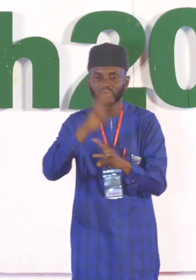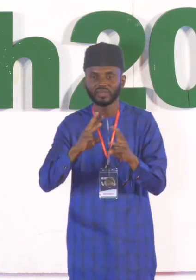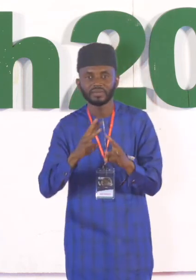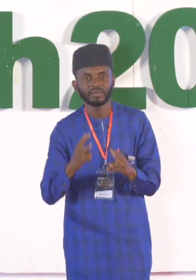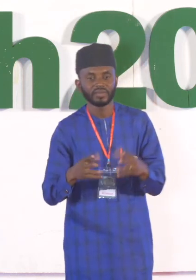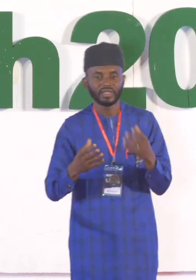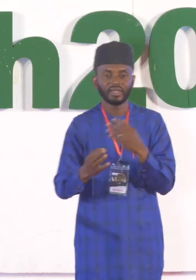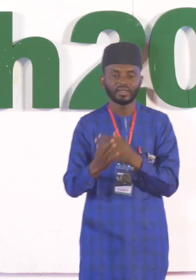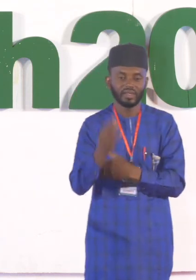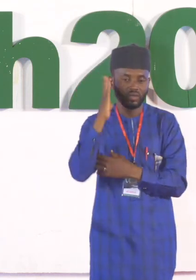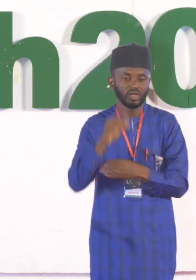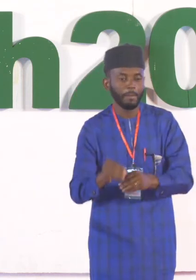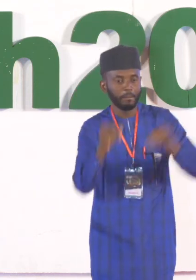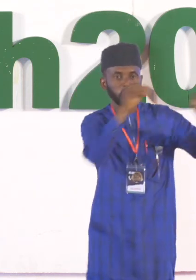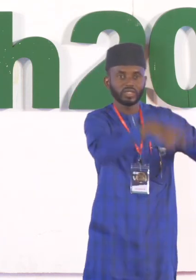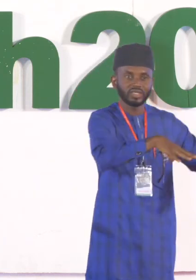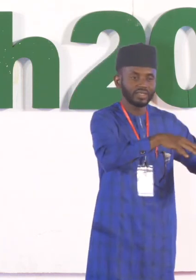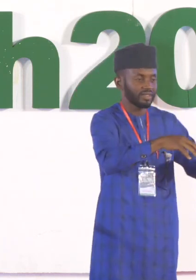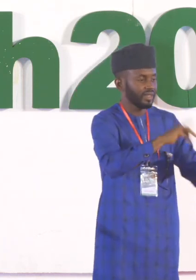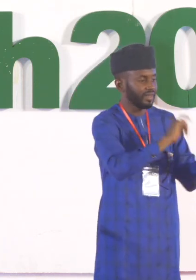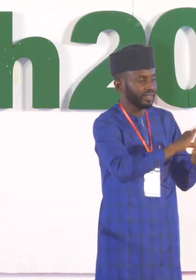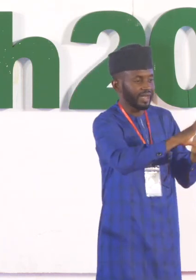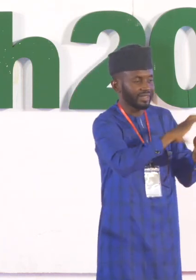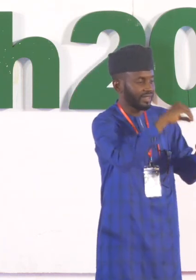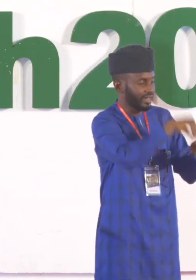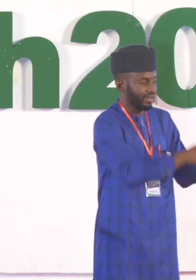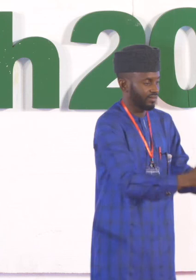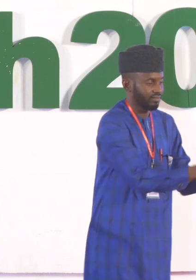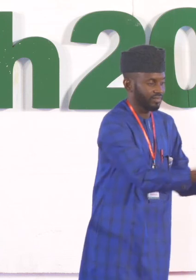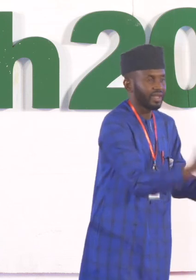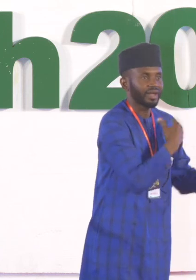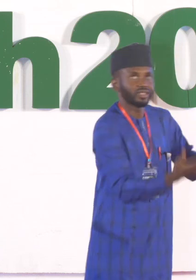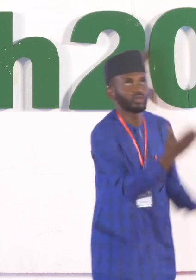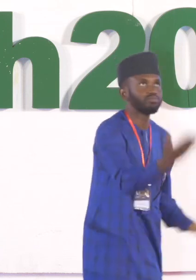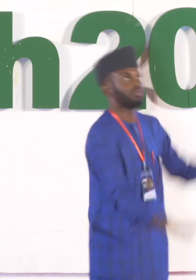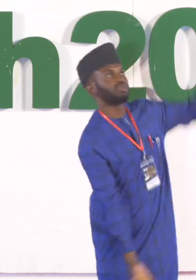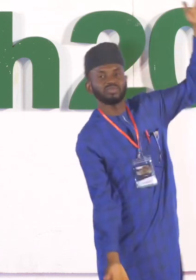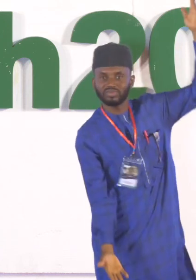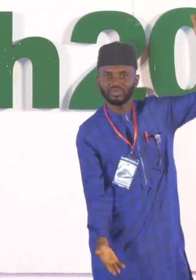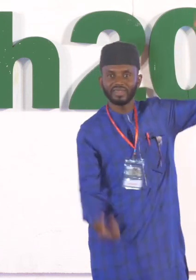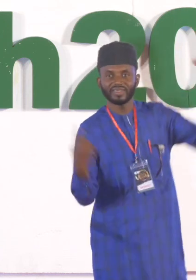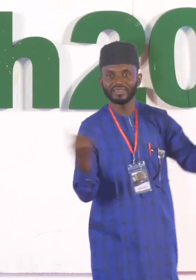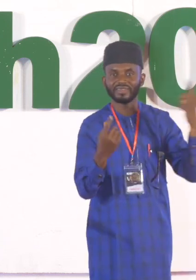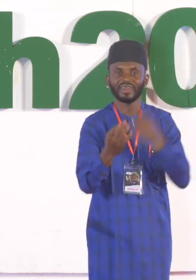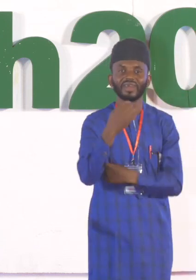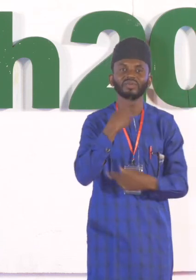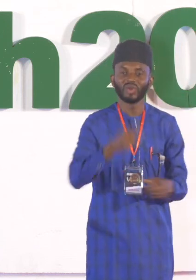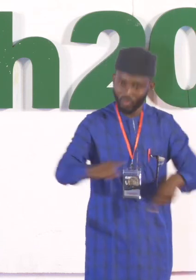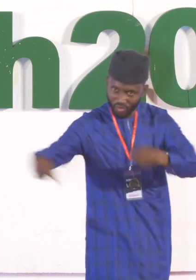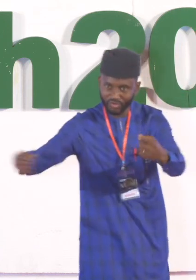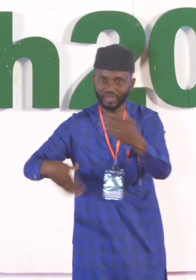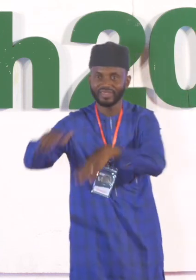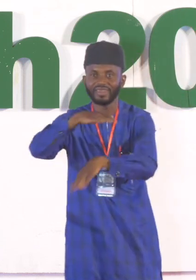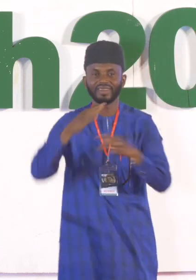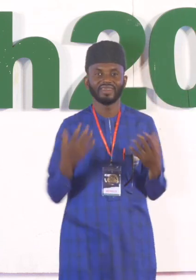weigh the sins, and Allah will say, go to Jannah." Allahu Akbar. How I wish I'm that person.